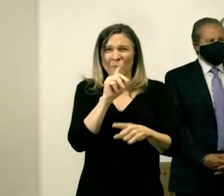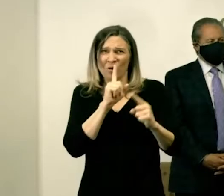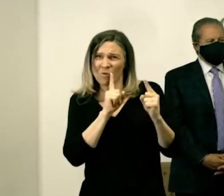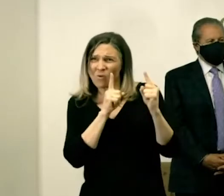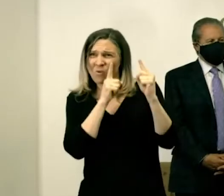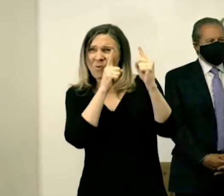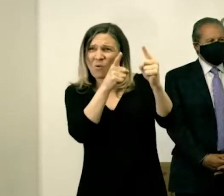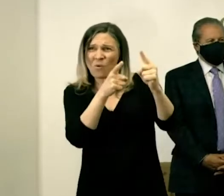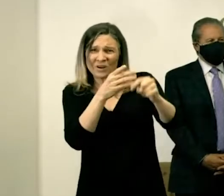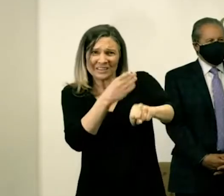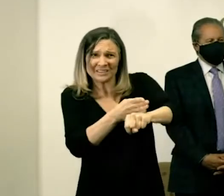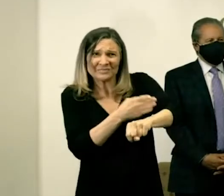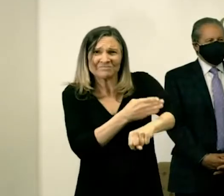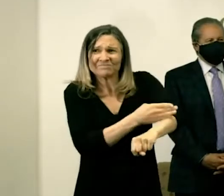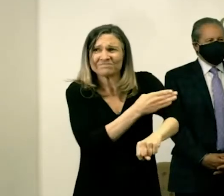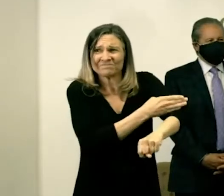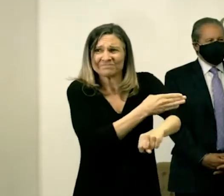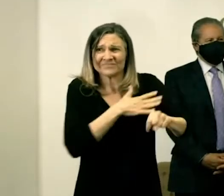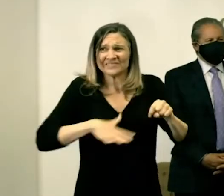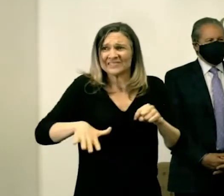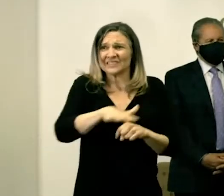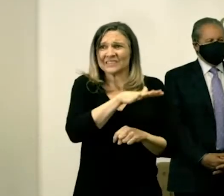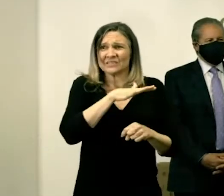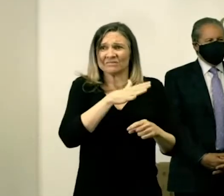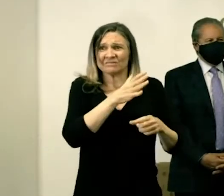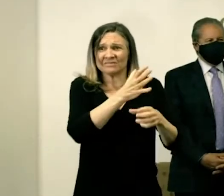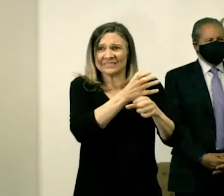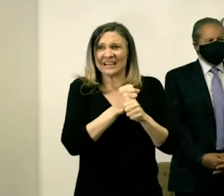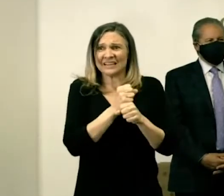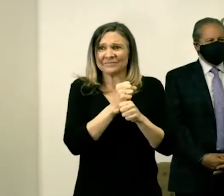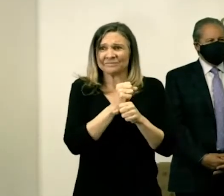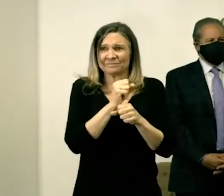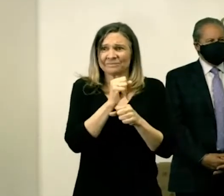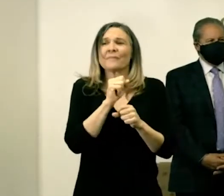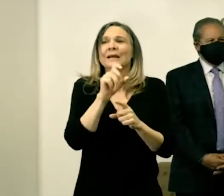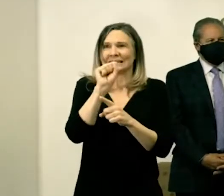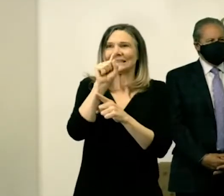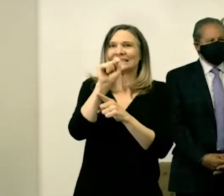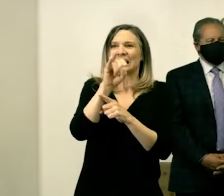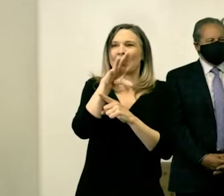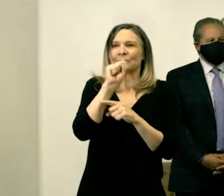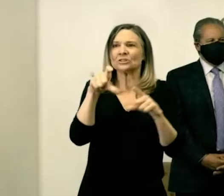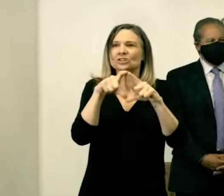we're also the beneficiary of this stimulus, which will allow us to support